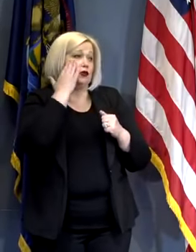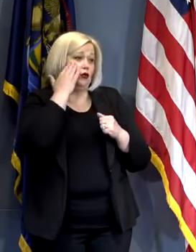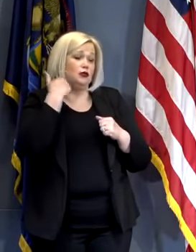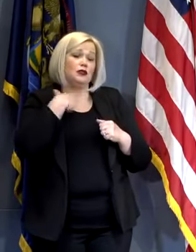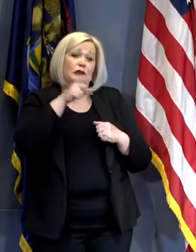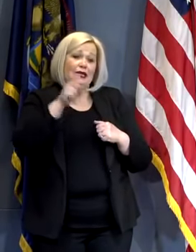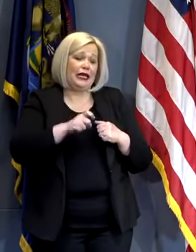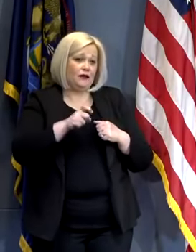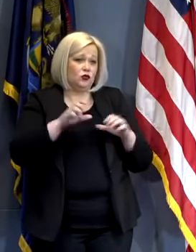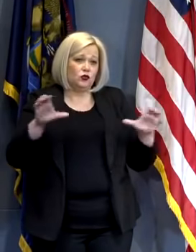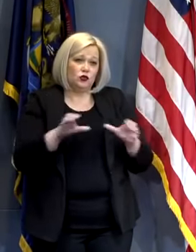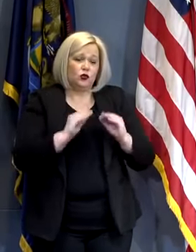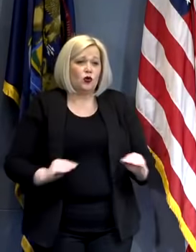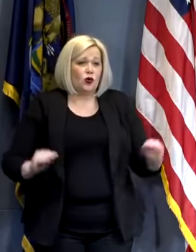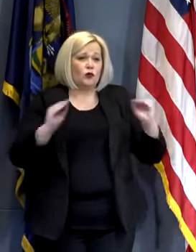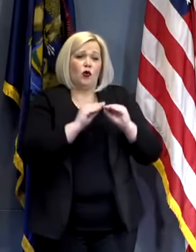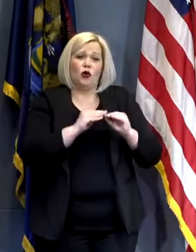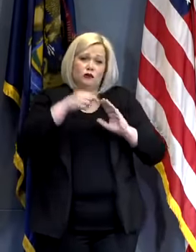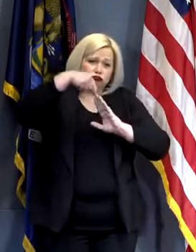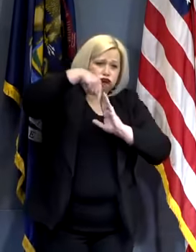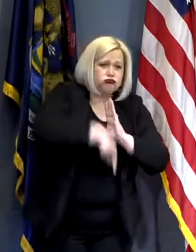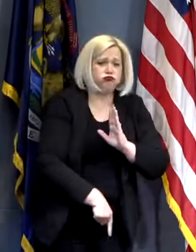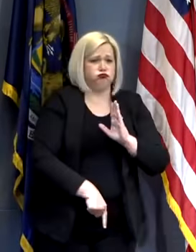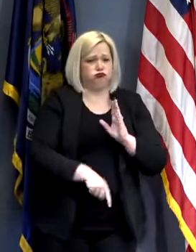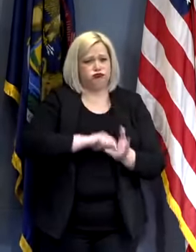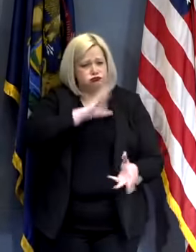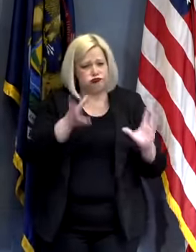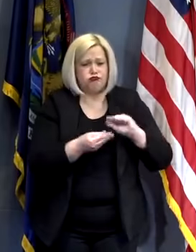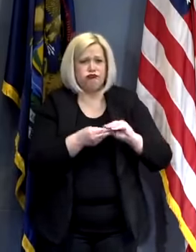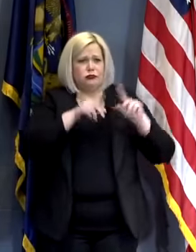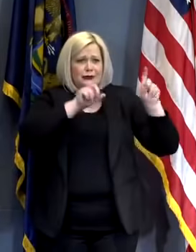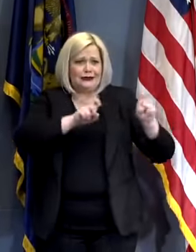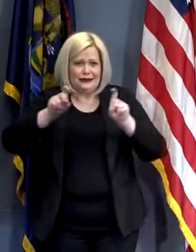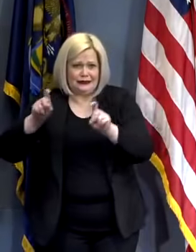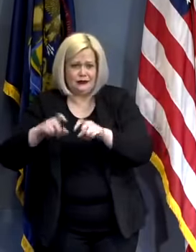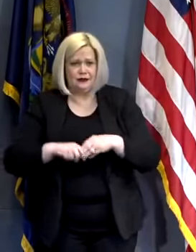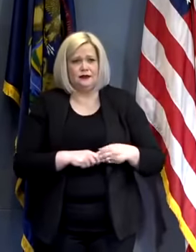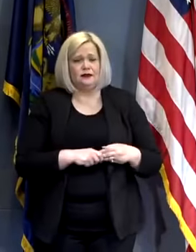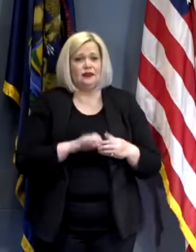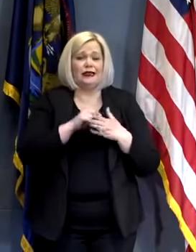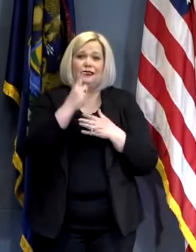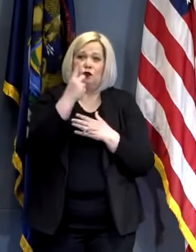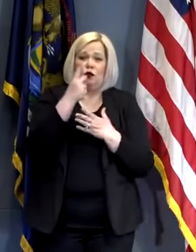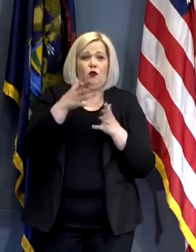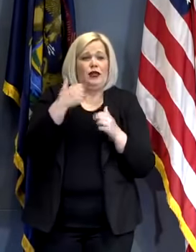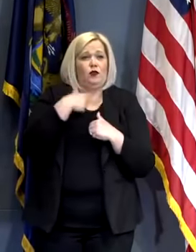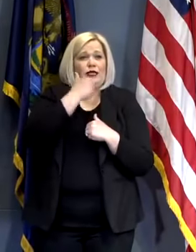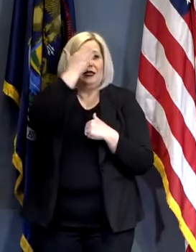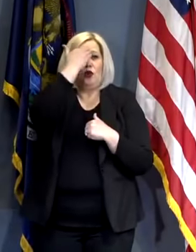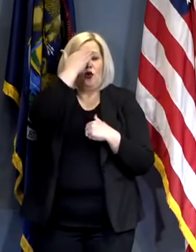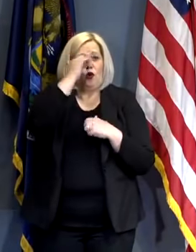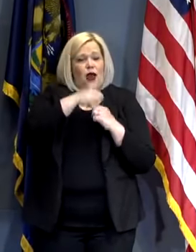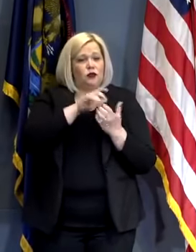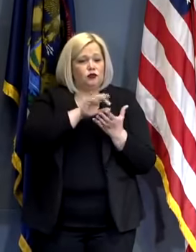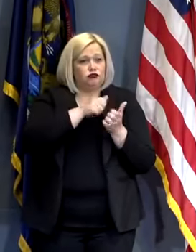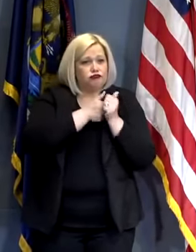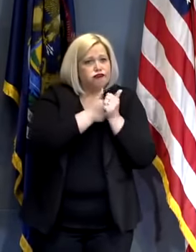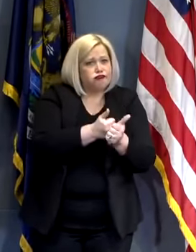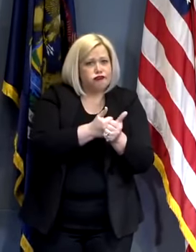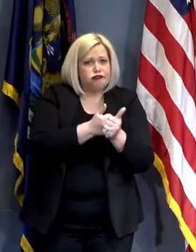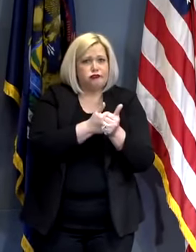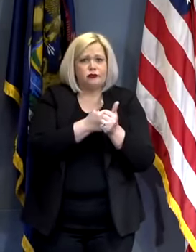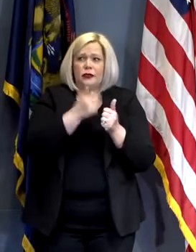is robust testing. It's one of the gating criteria in the president's